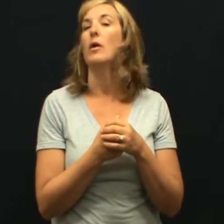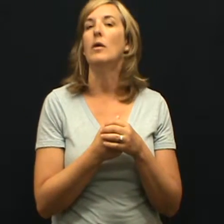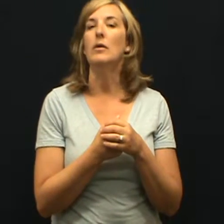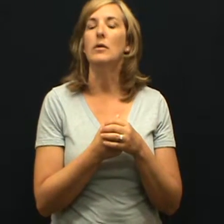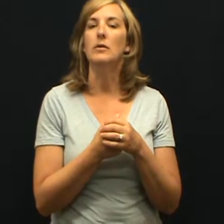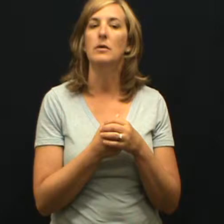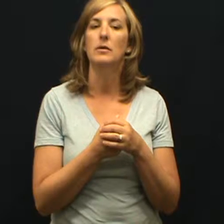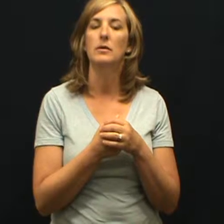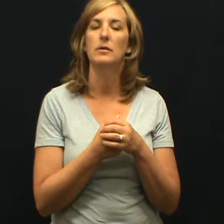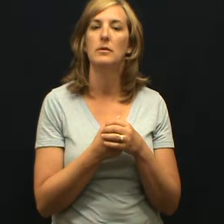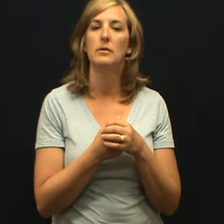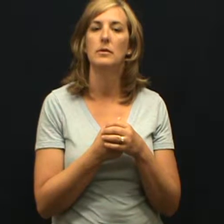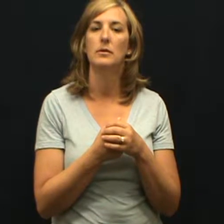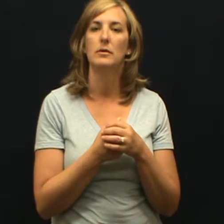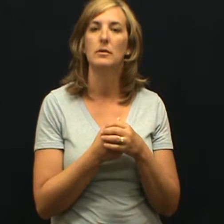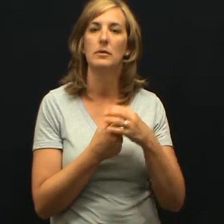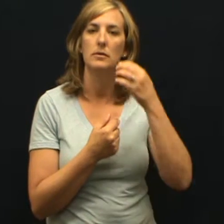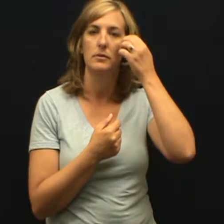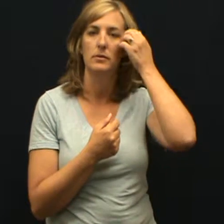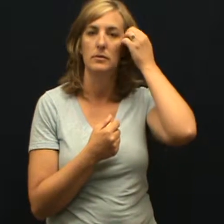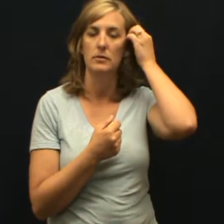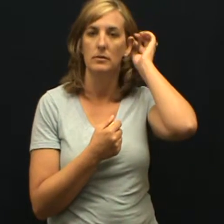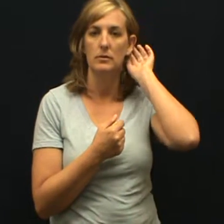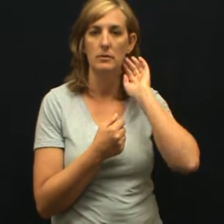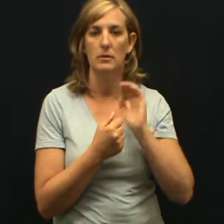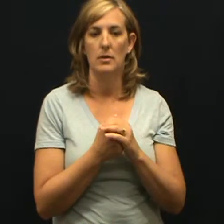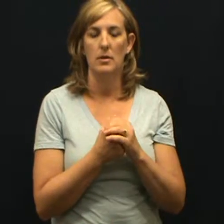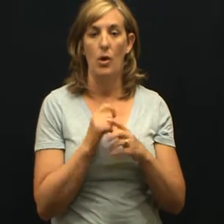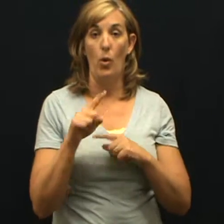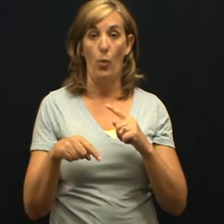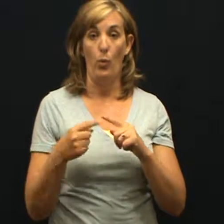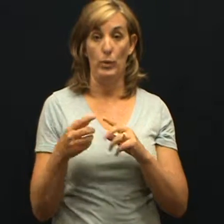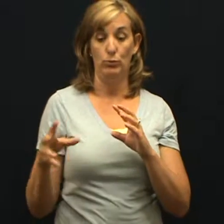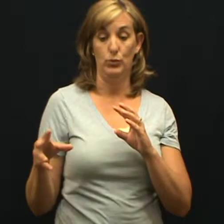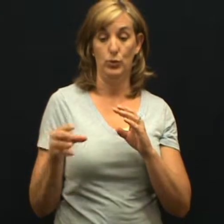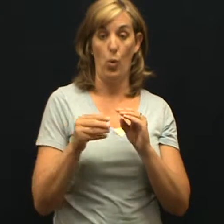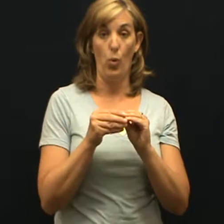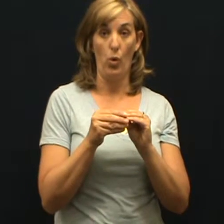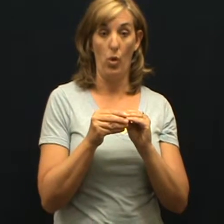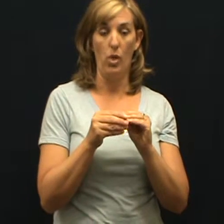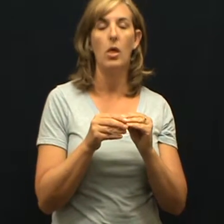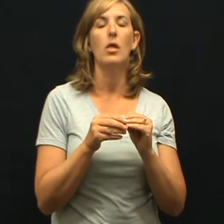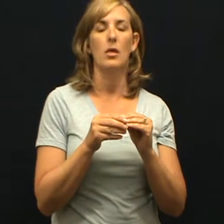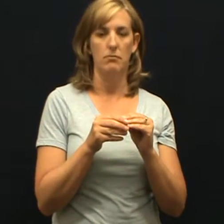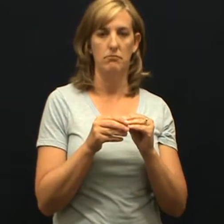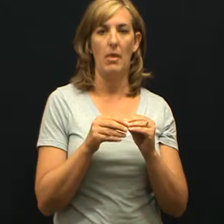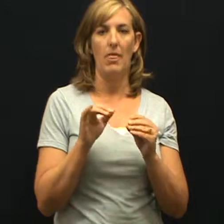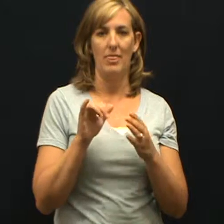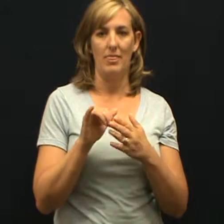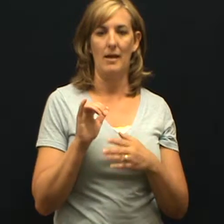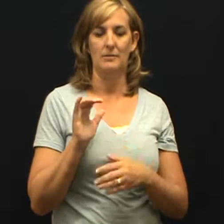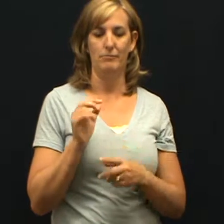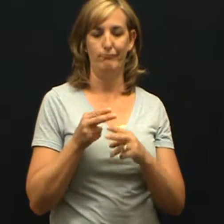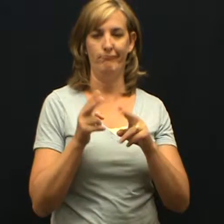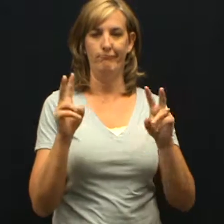then should, when you total those up, that's what our allowance for uncollectible accounts balance should